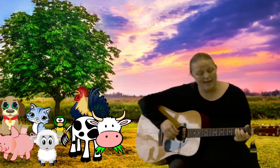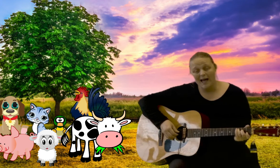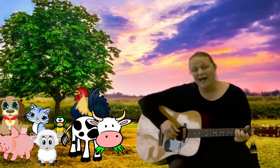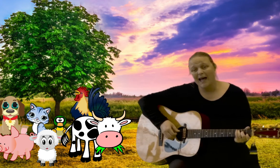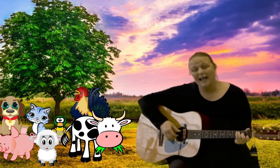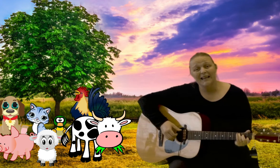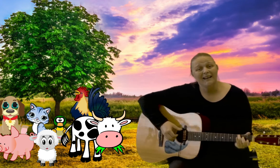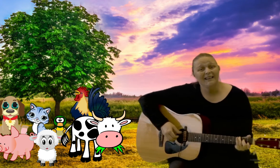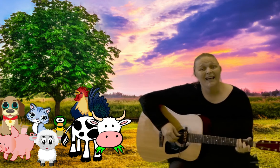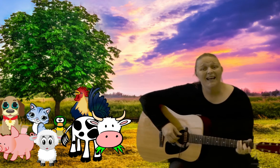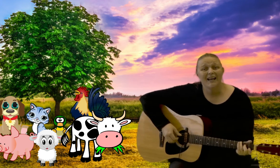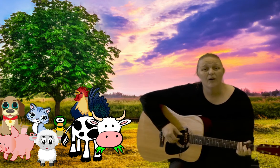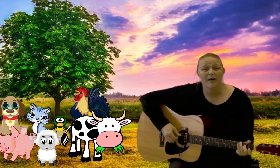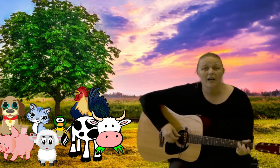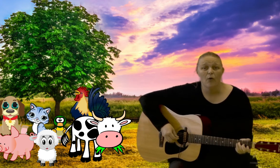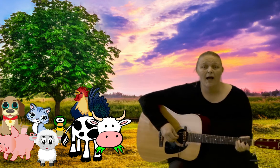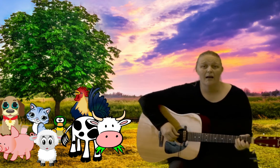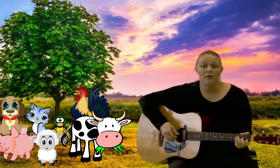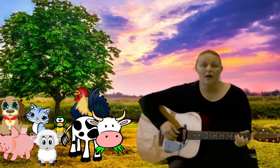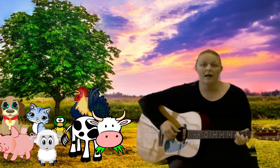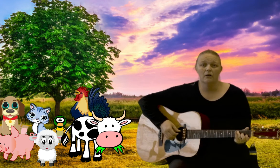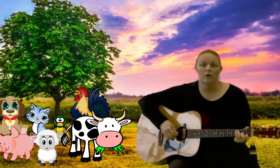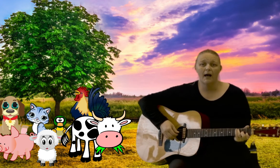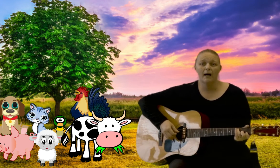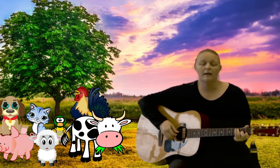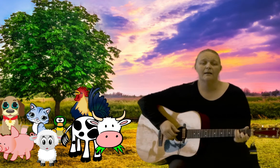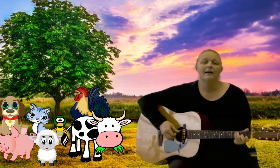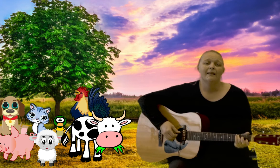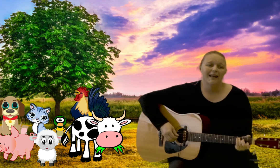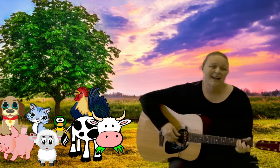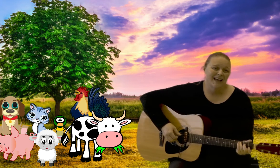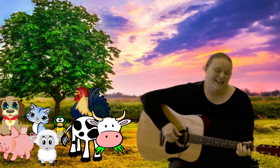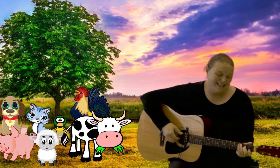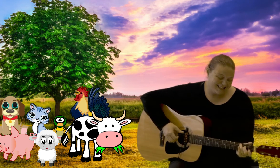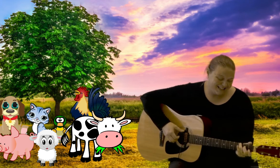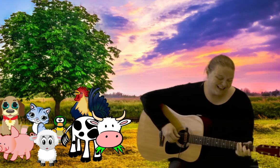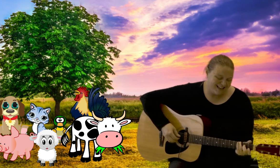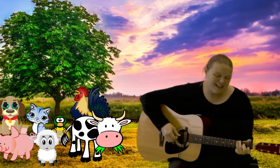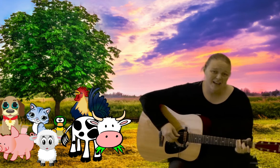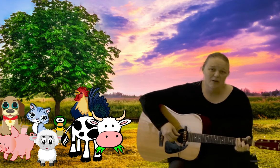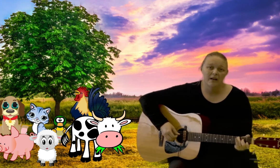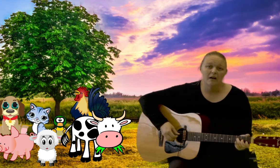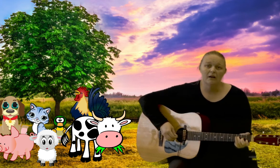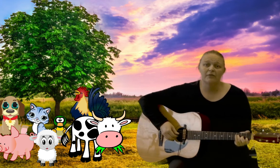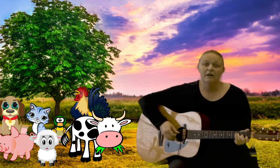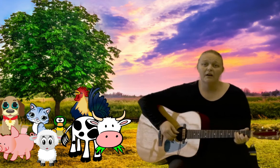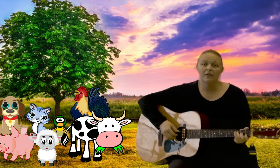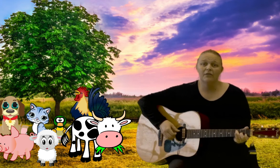The little duck went quack, quack, quack. The little dog went oof, oof,